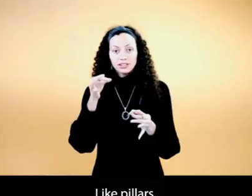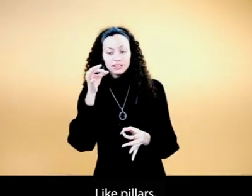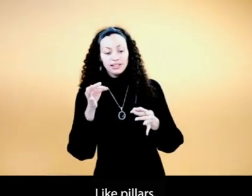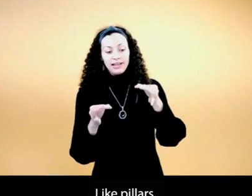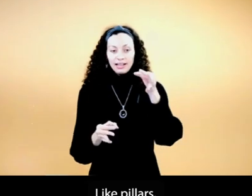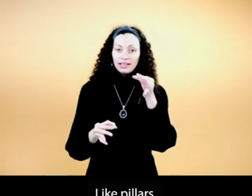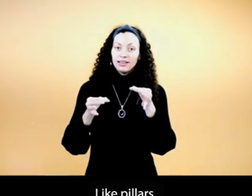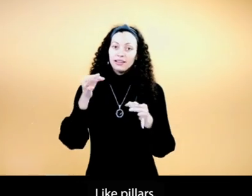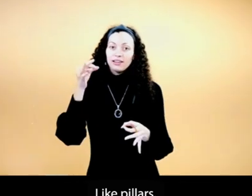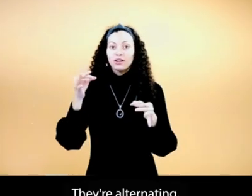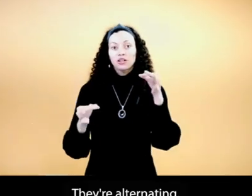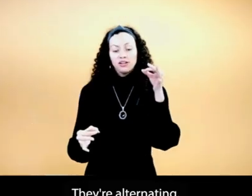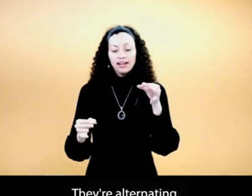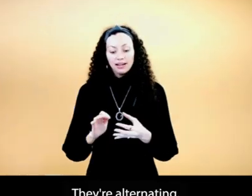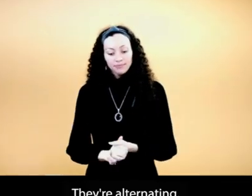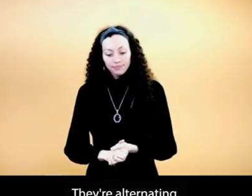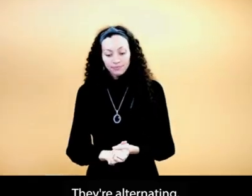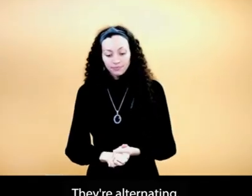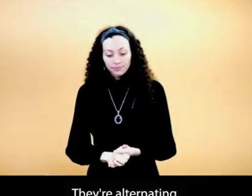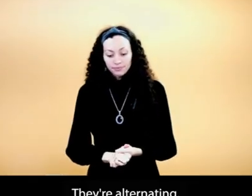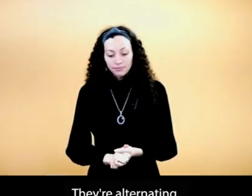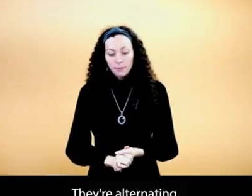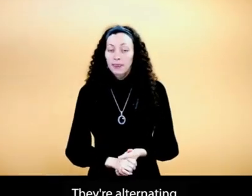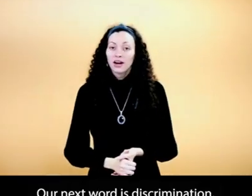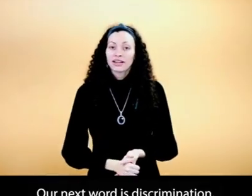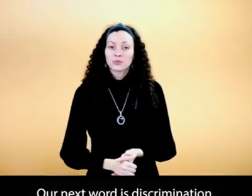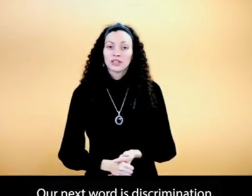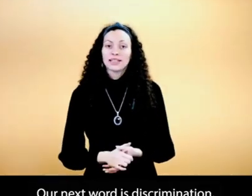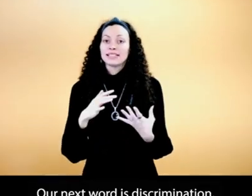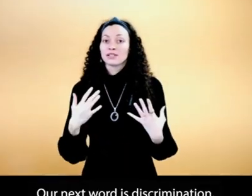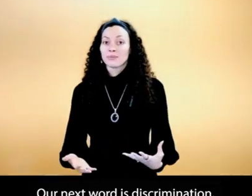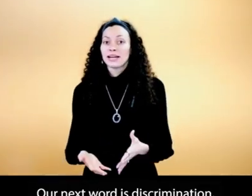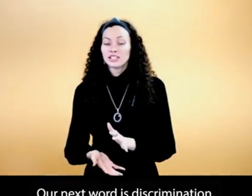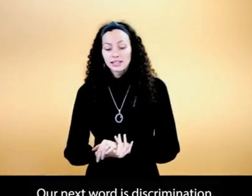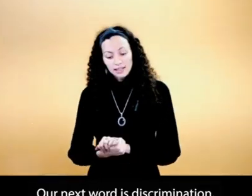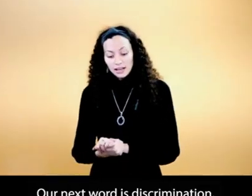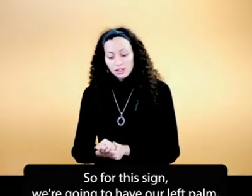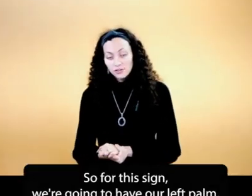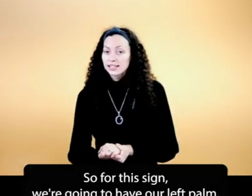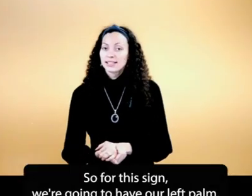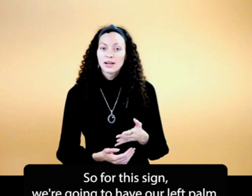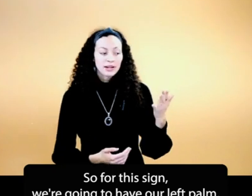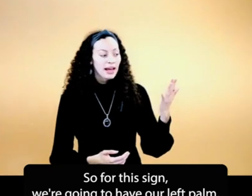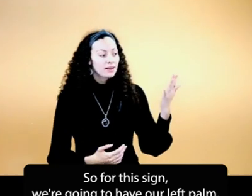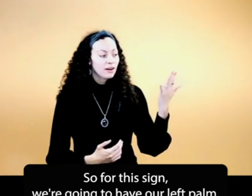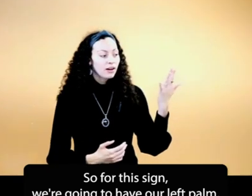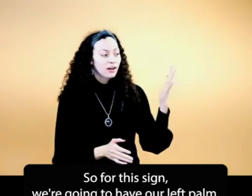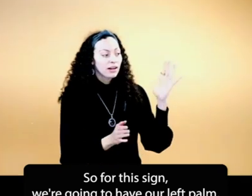pillars. They're alternating. Our next word is discrimination. So for this sign, we're going to have our